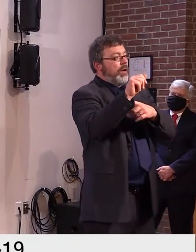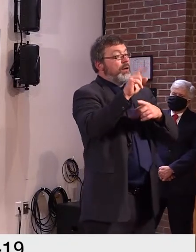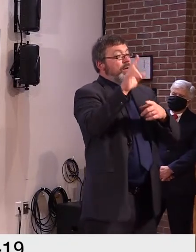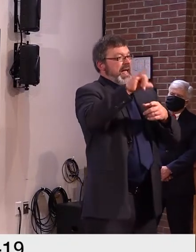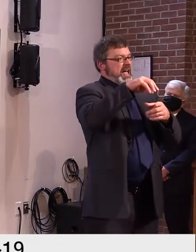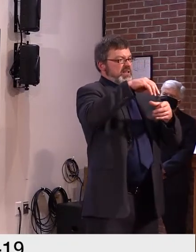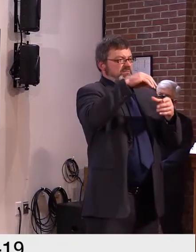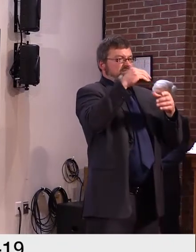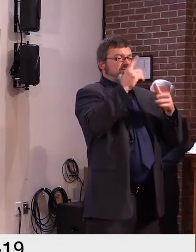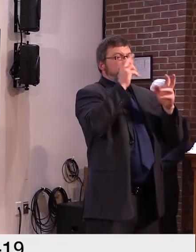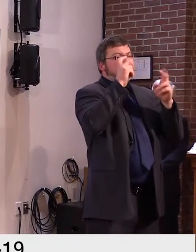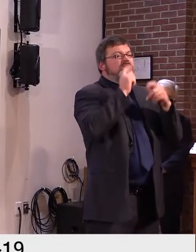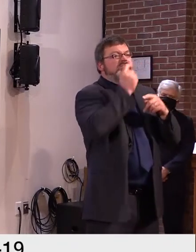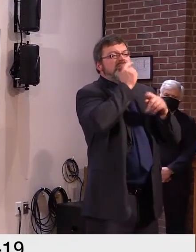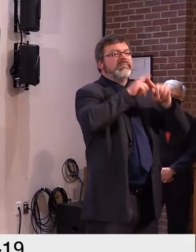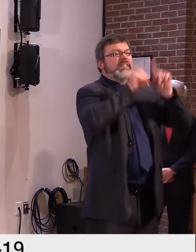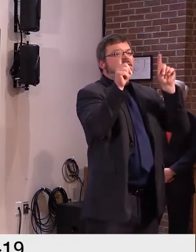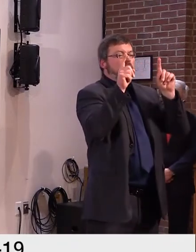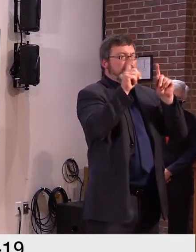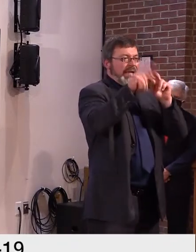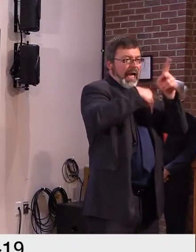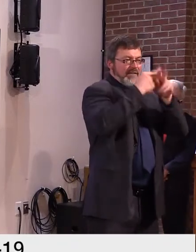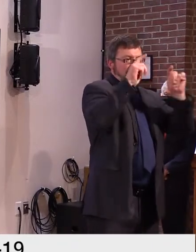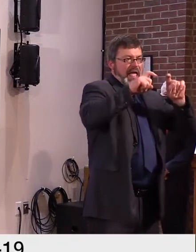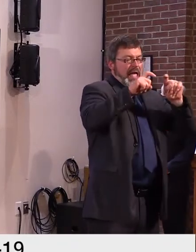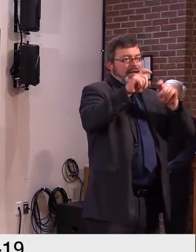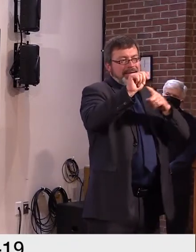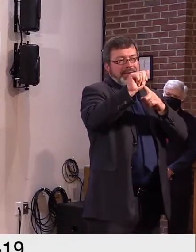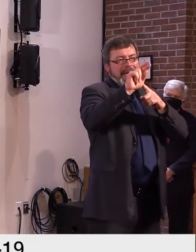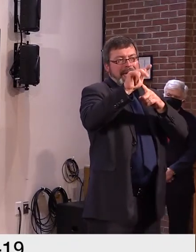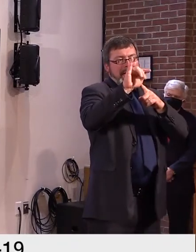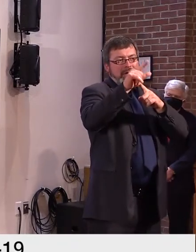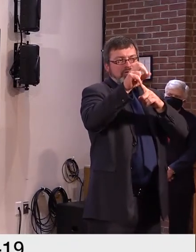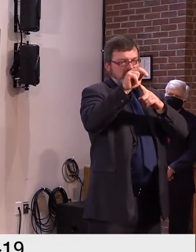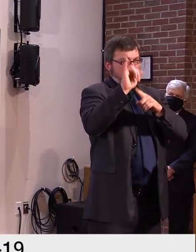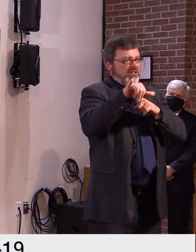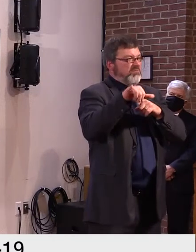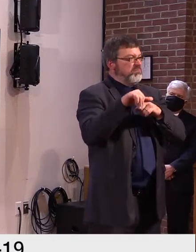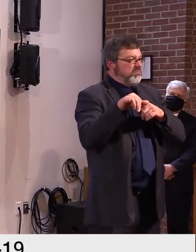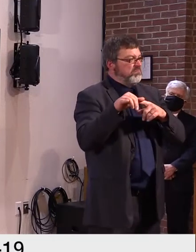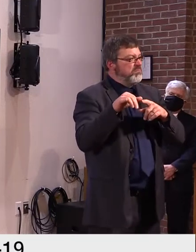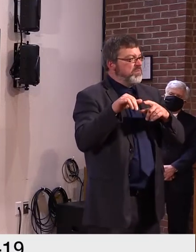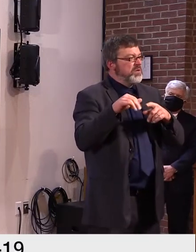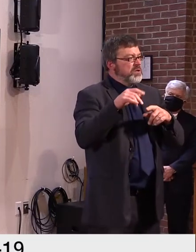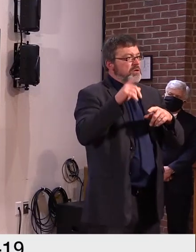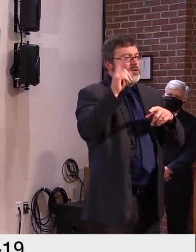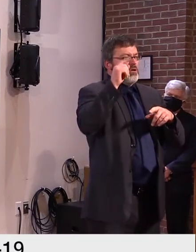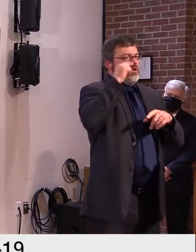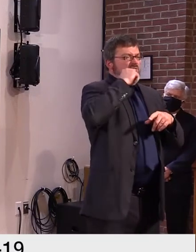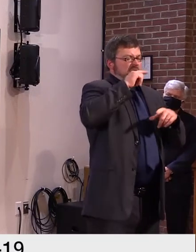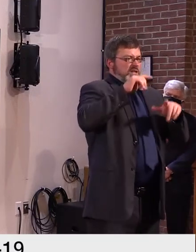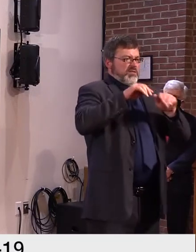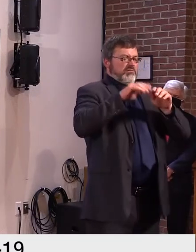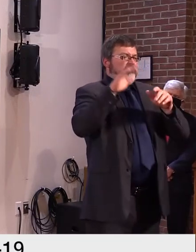that the government has been sending out to nursing homes around the country. And because of